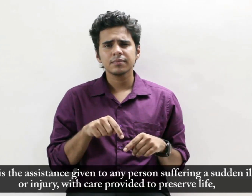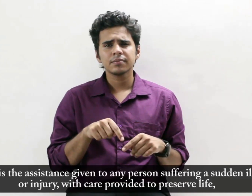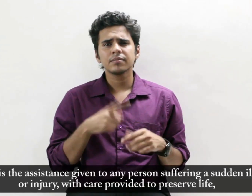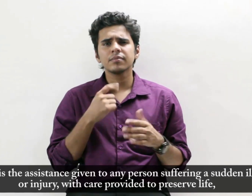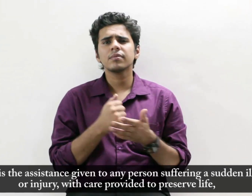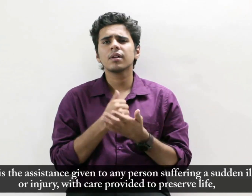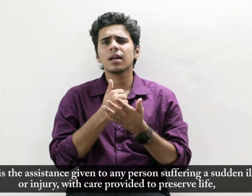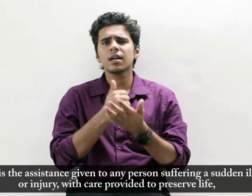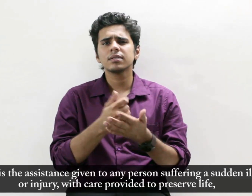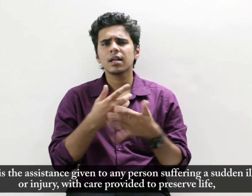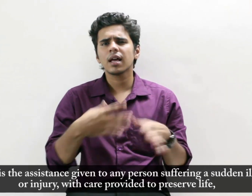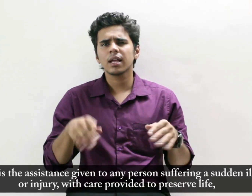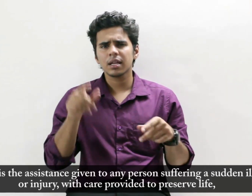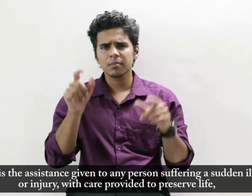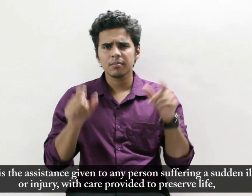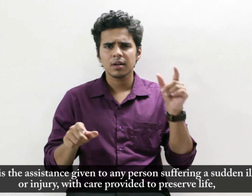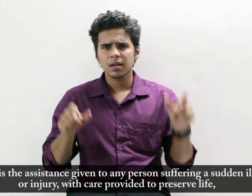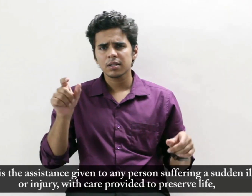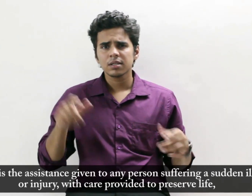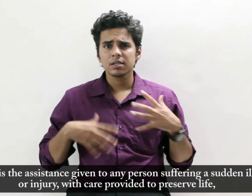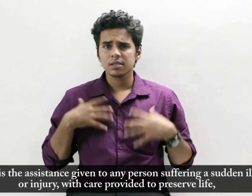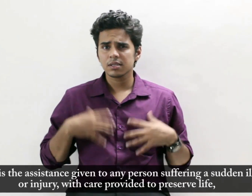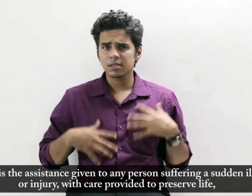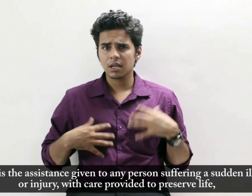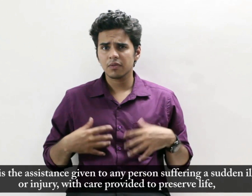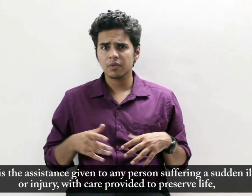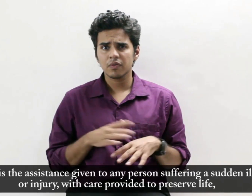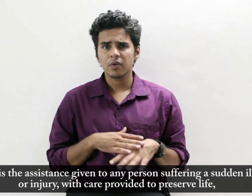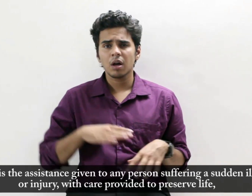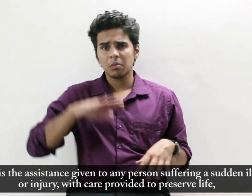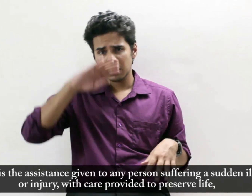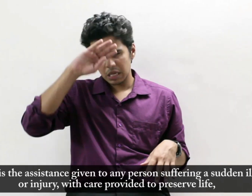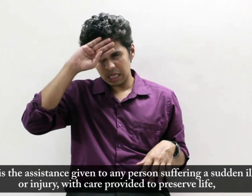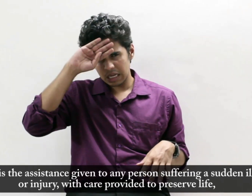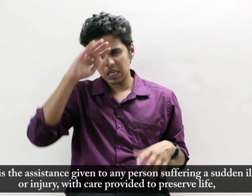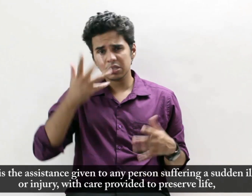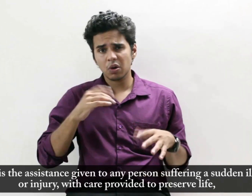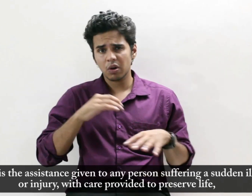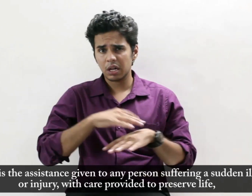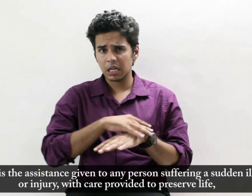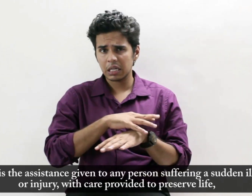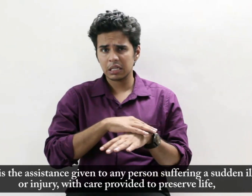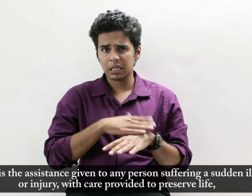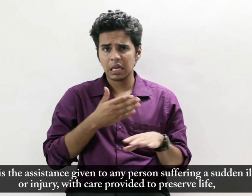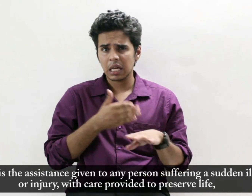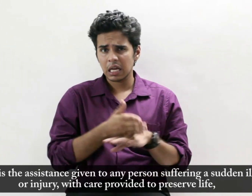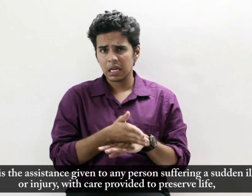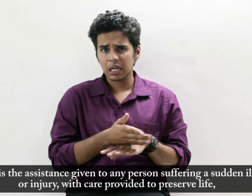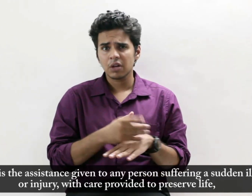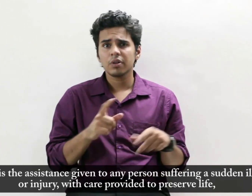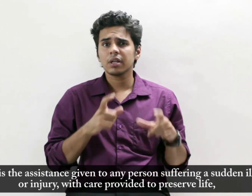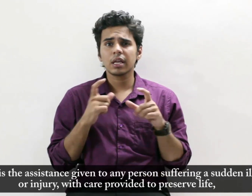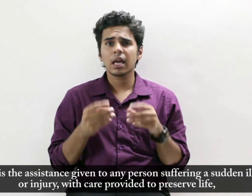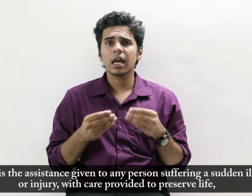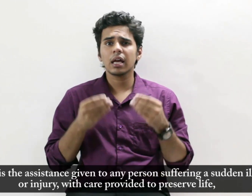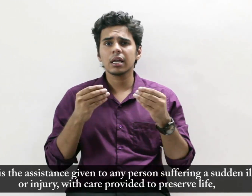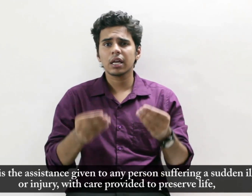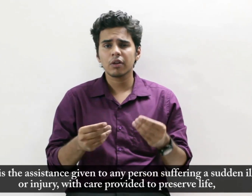First aid is the assistance given to any person suffering a sudden illness or injury with care provided to preserve